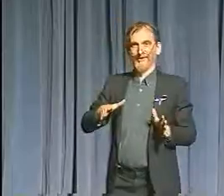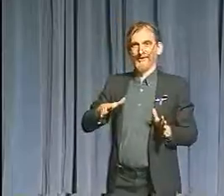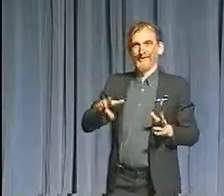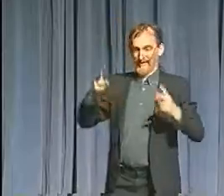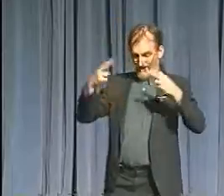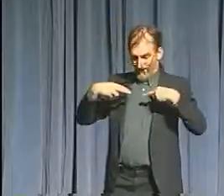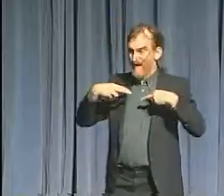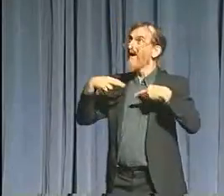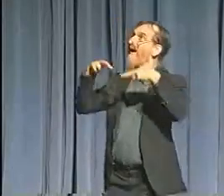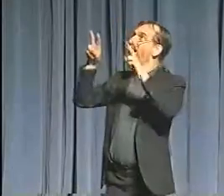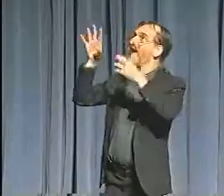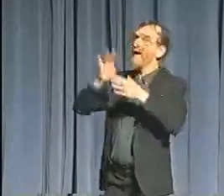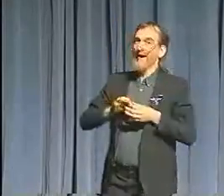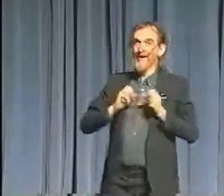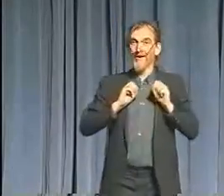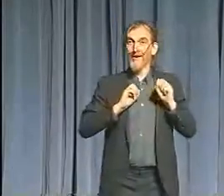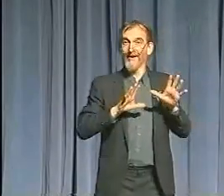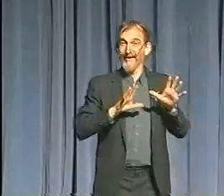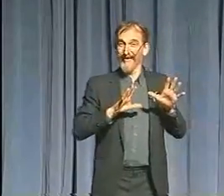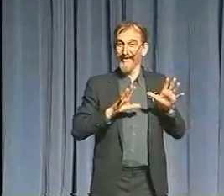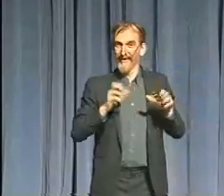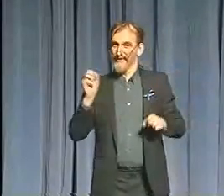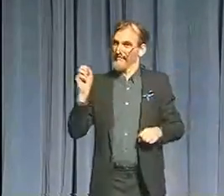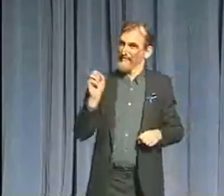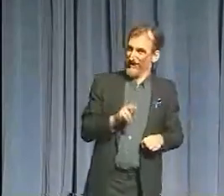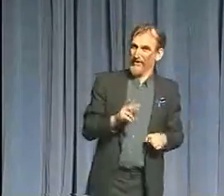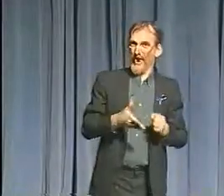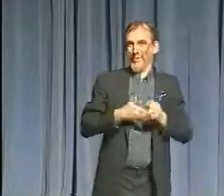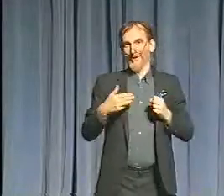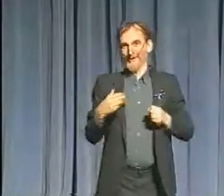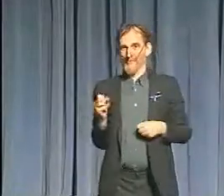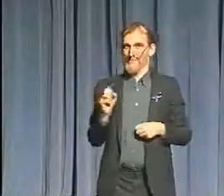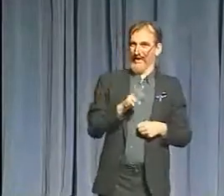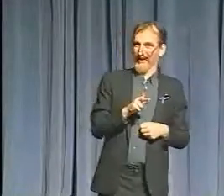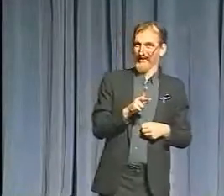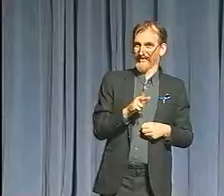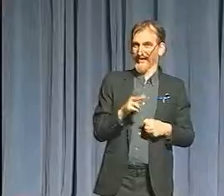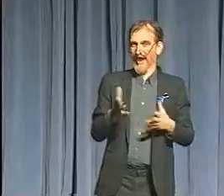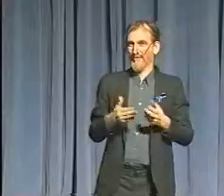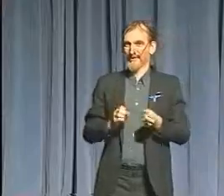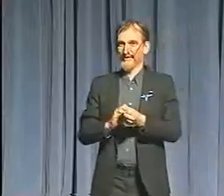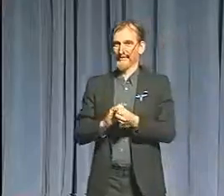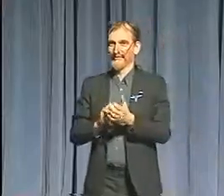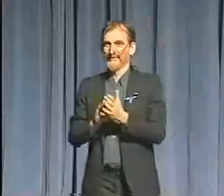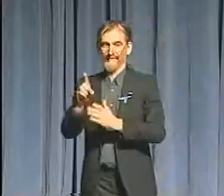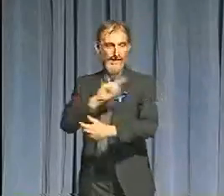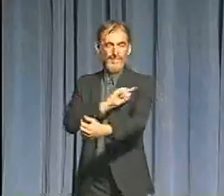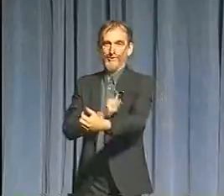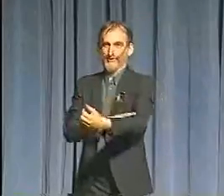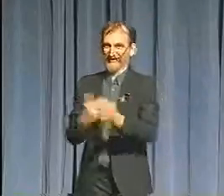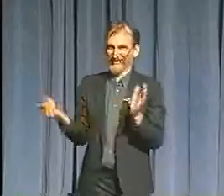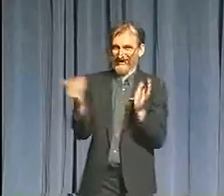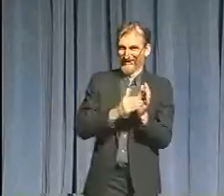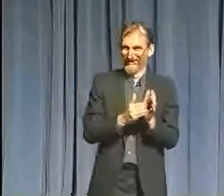And perhaps we can reclaim the time of the French philosophers and the French deaf